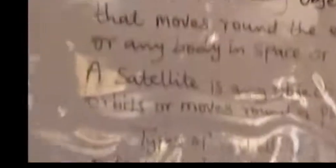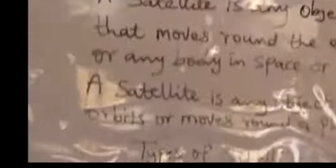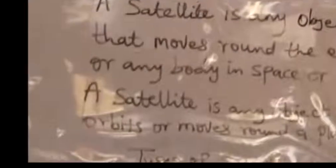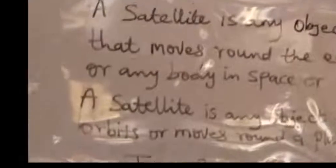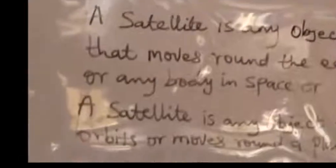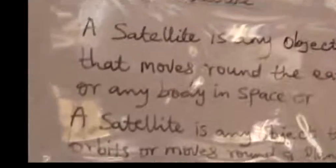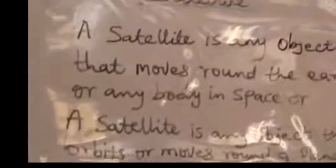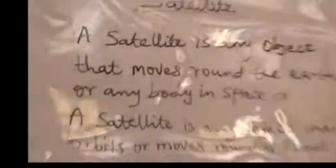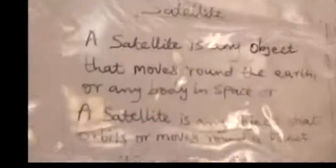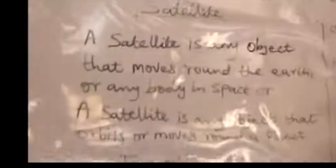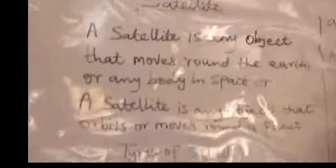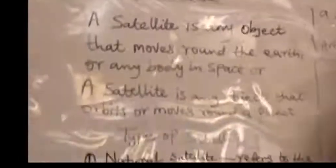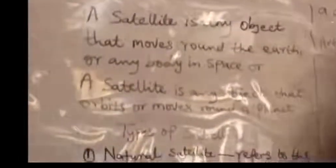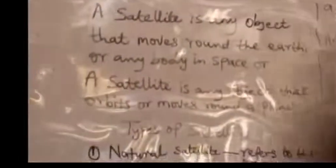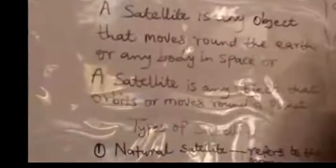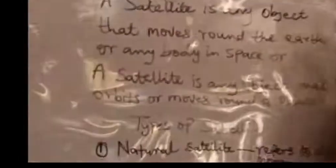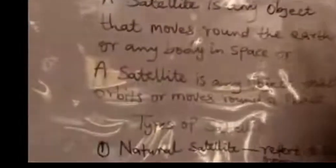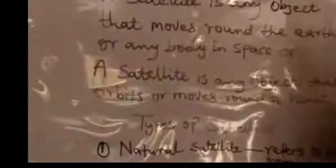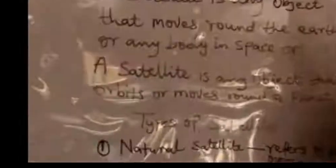or